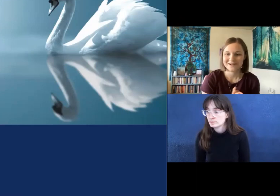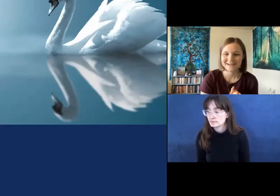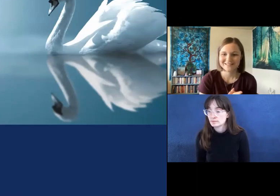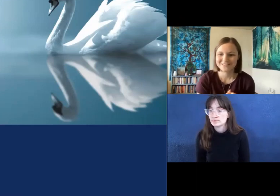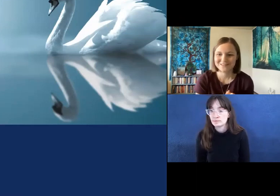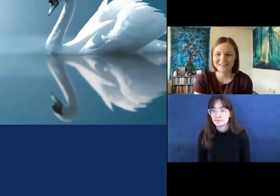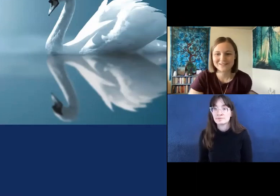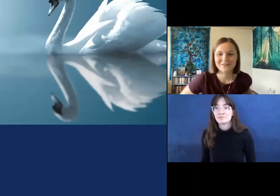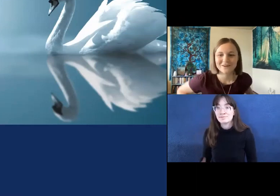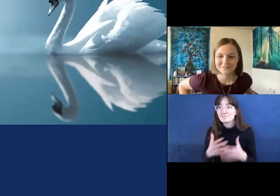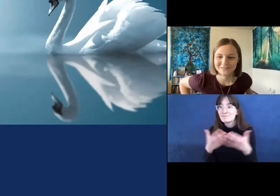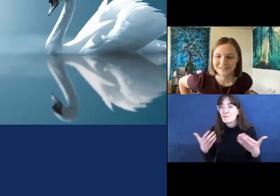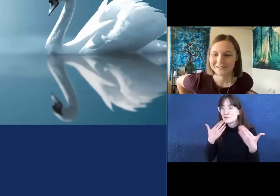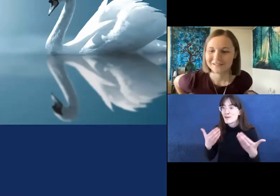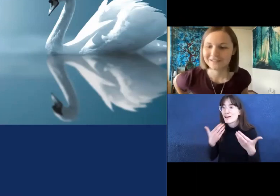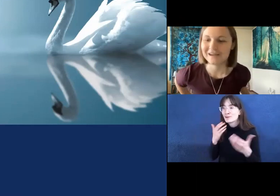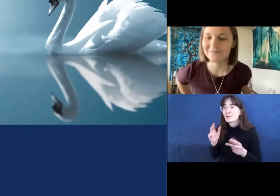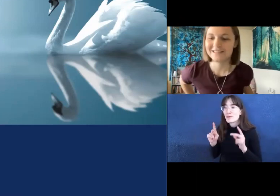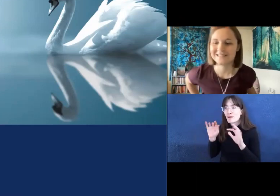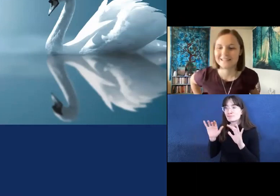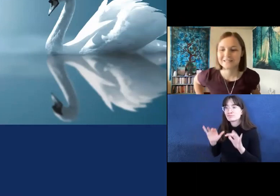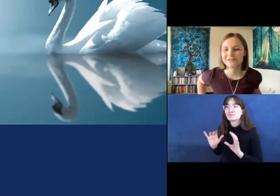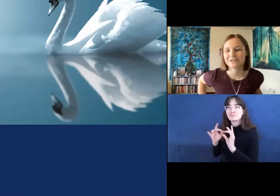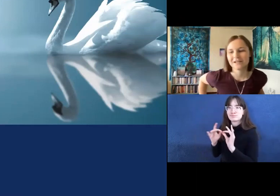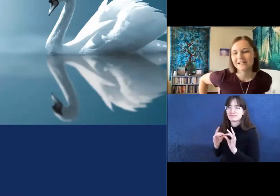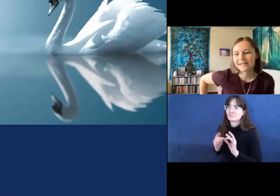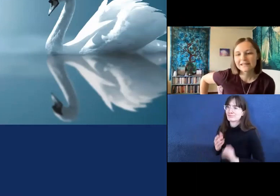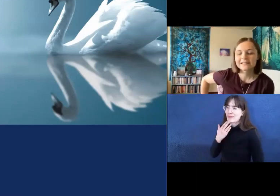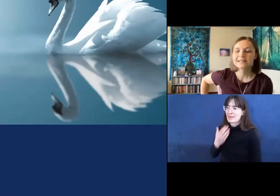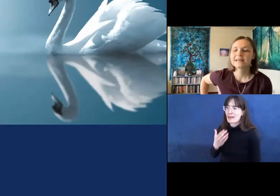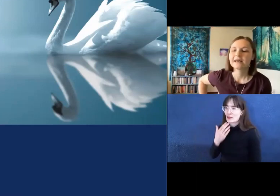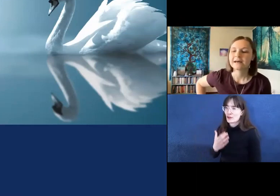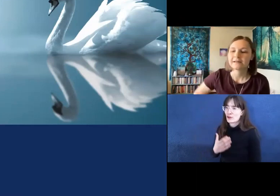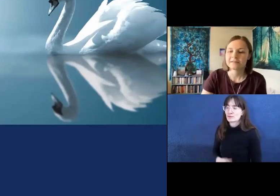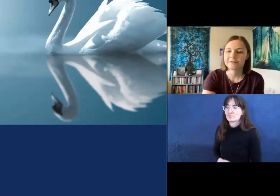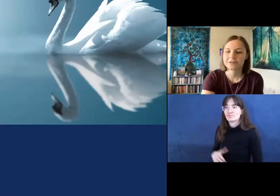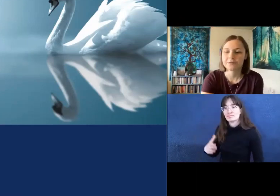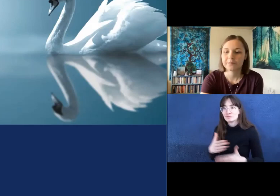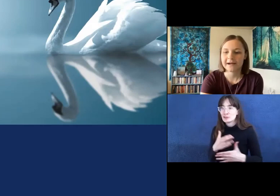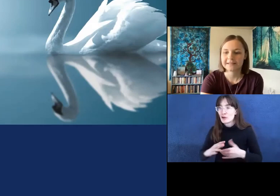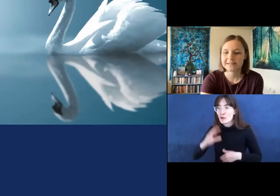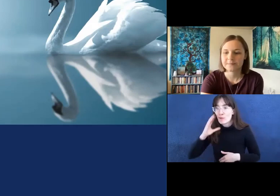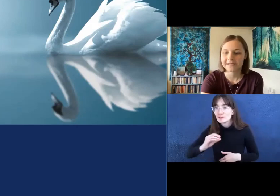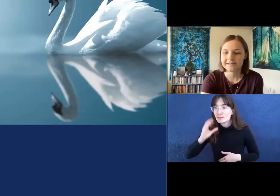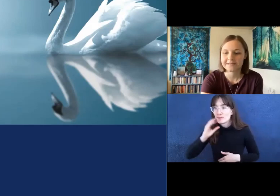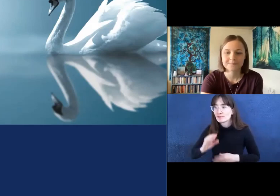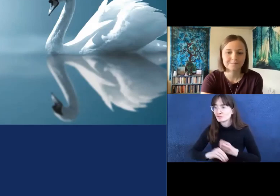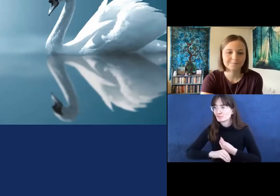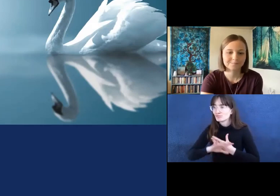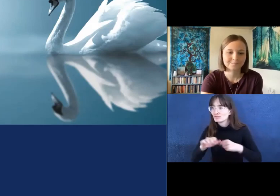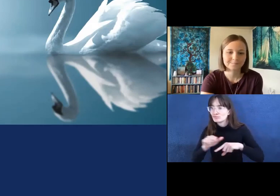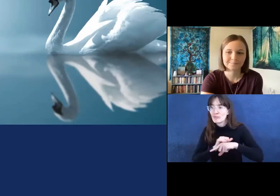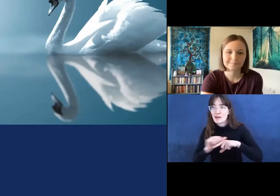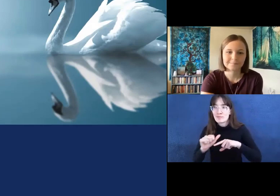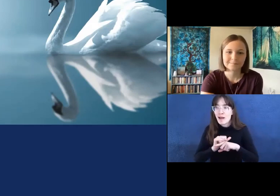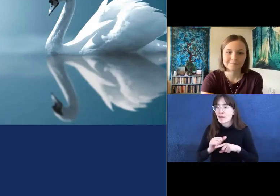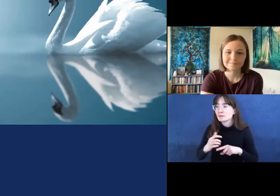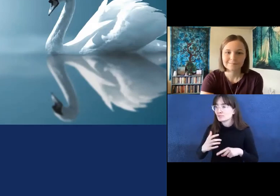So much gratitude. Thank you all for your comments and thanks for sharing the virtual practice space.